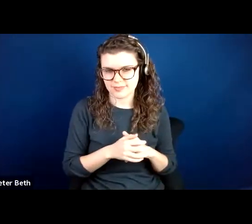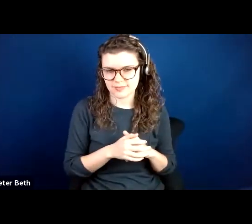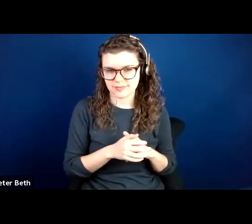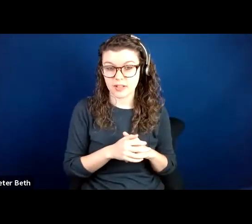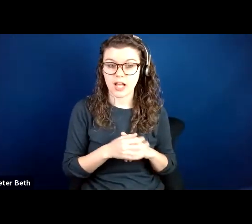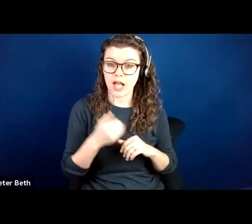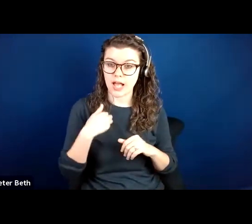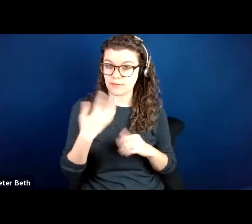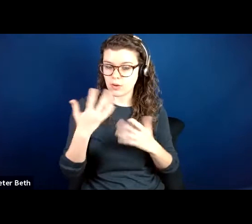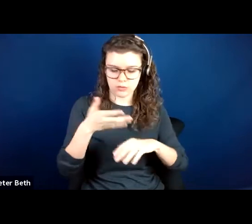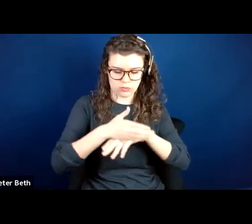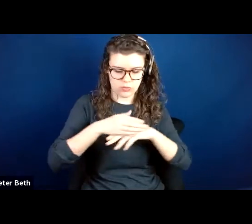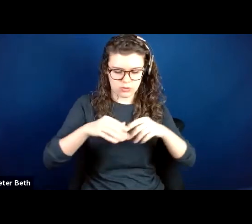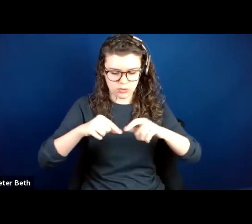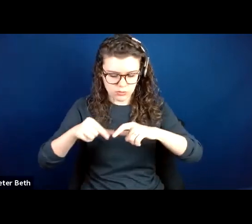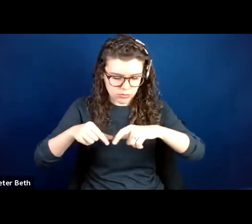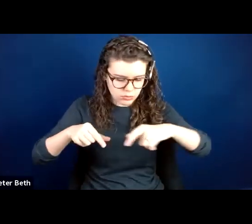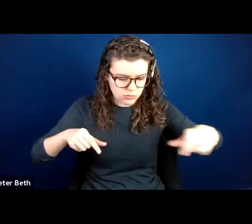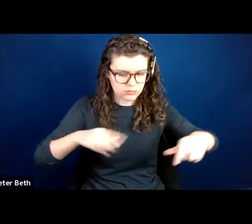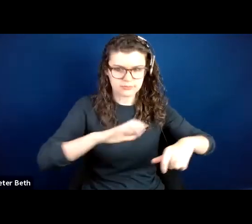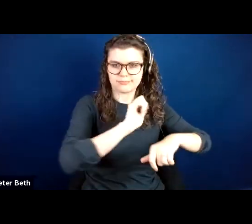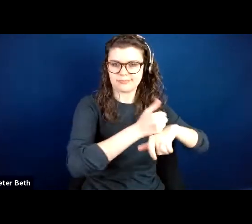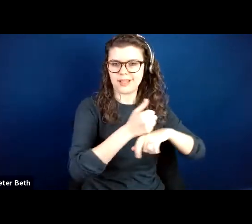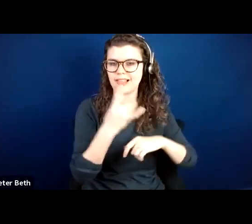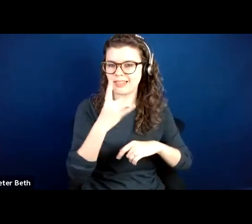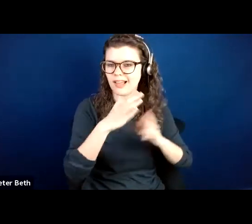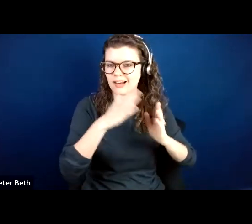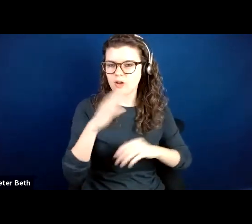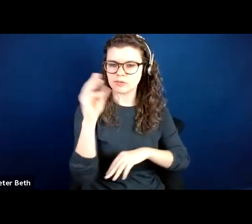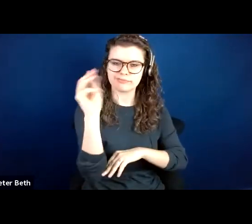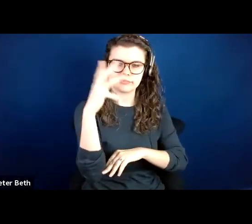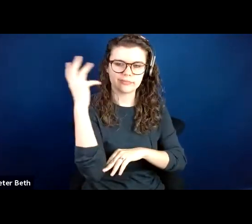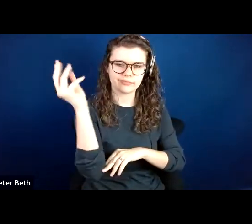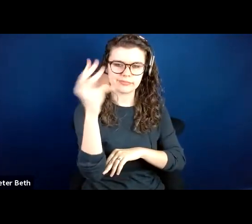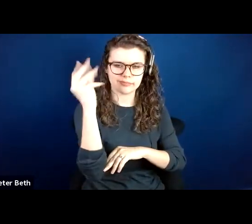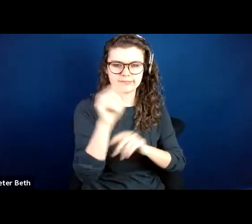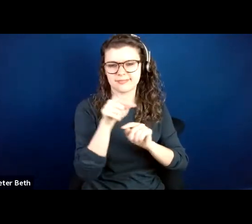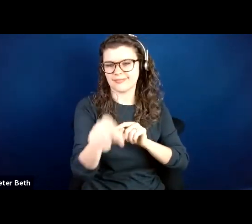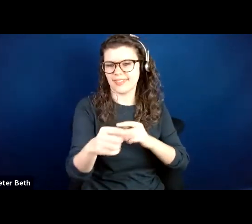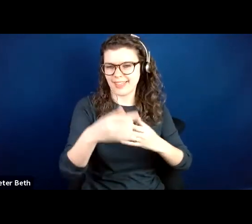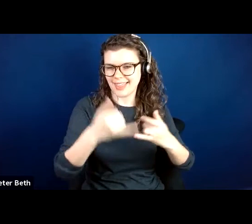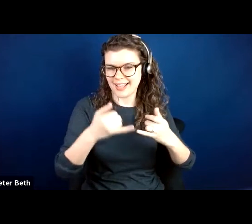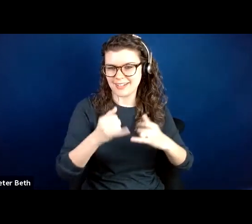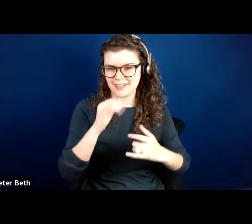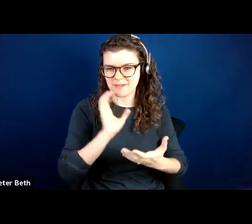and lighthouses in the background. Moving to slide